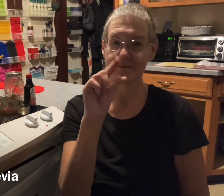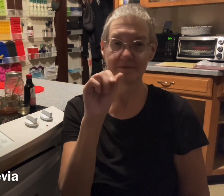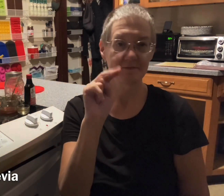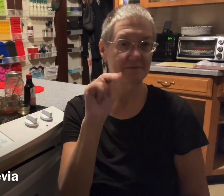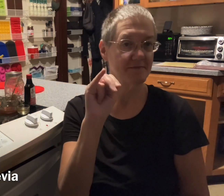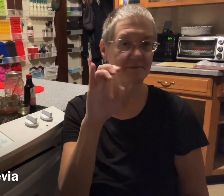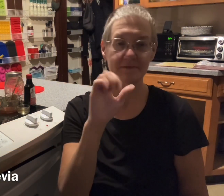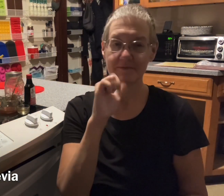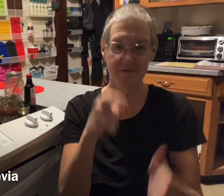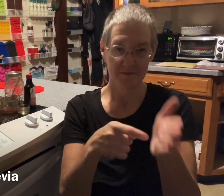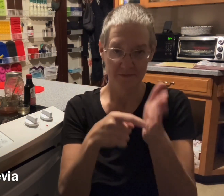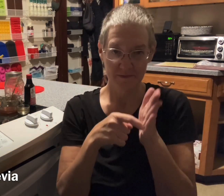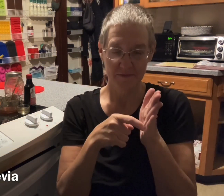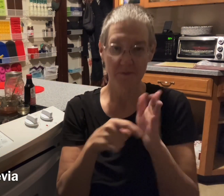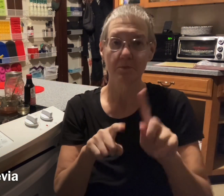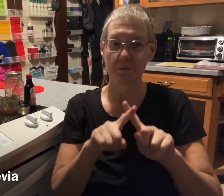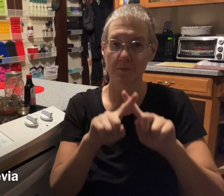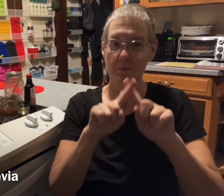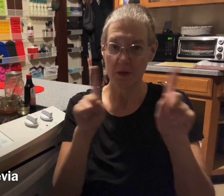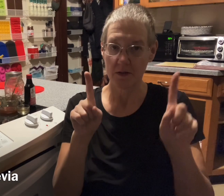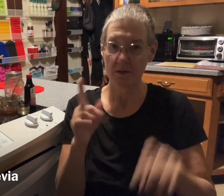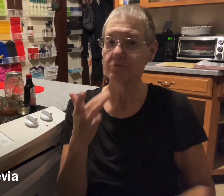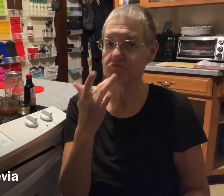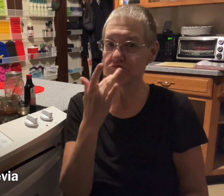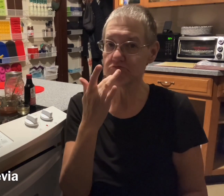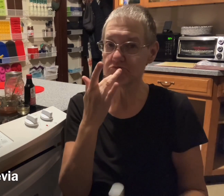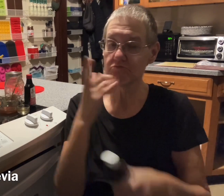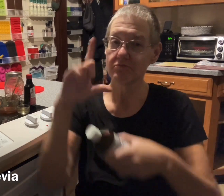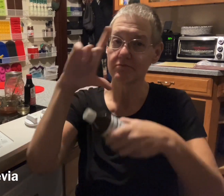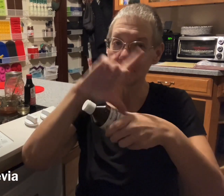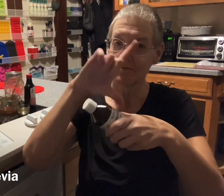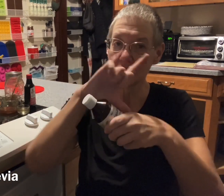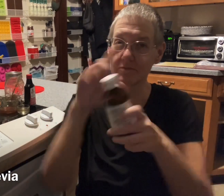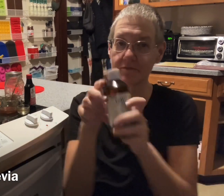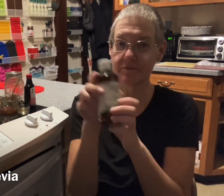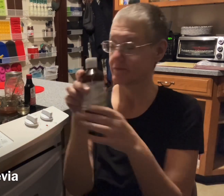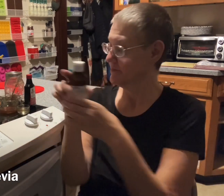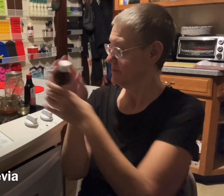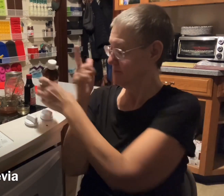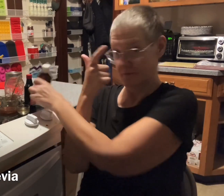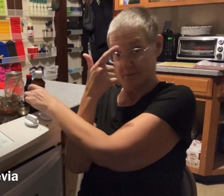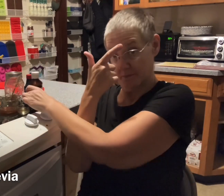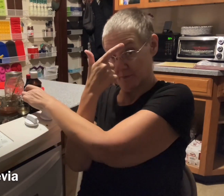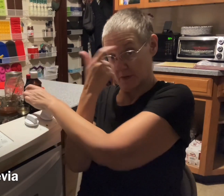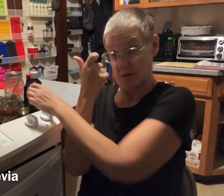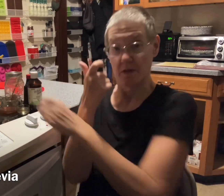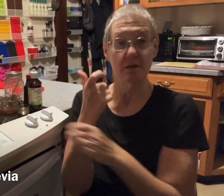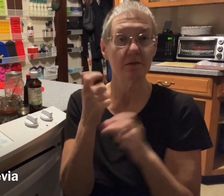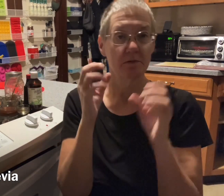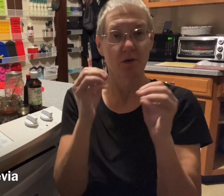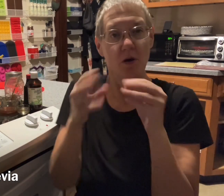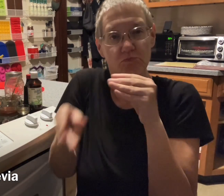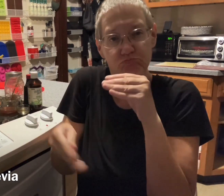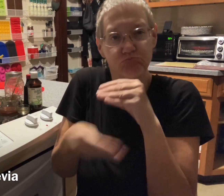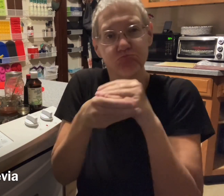Now it doesn't have to be organic, but I prefer to use liquid because it doesn't have